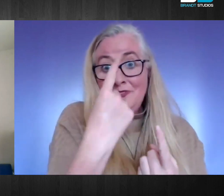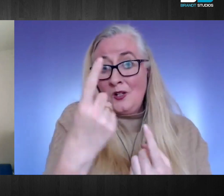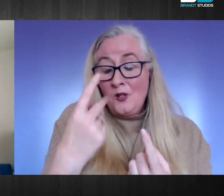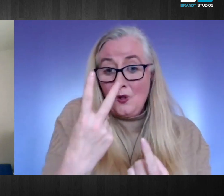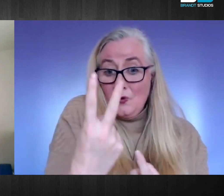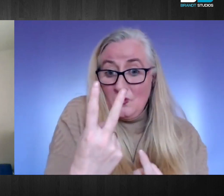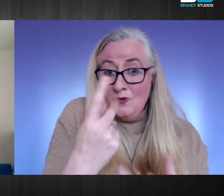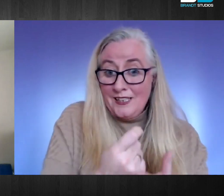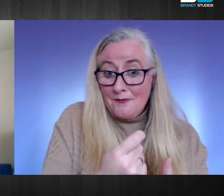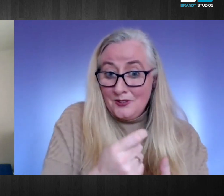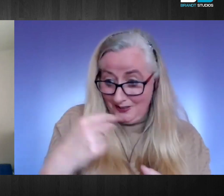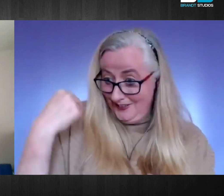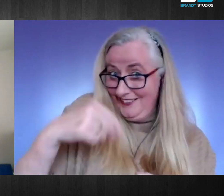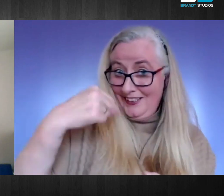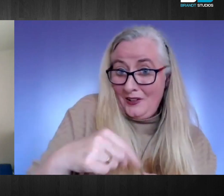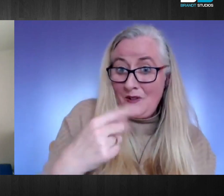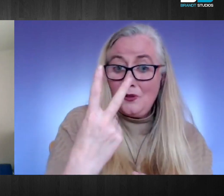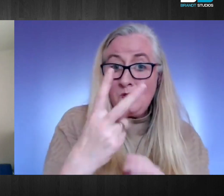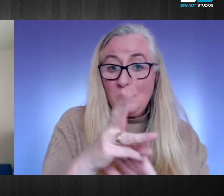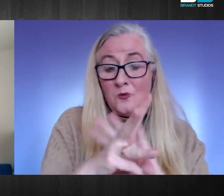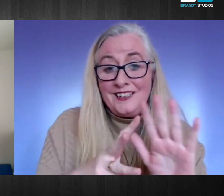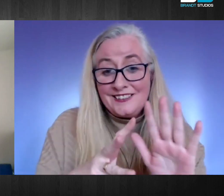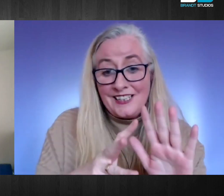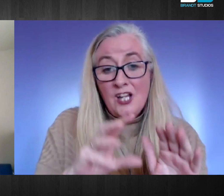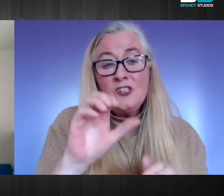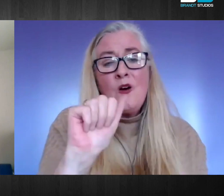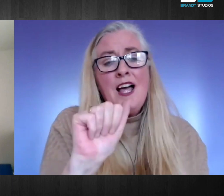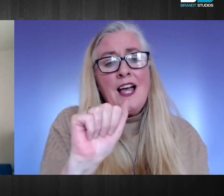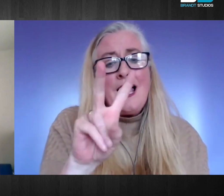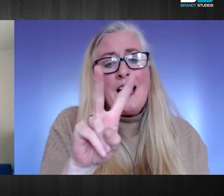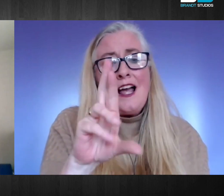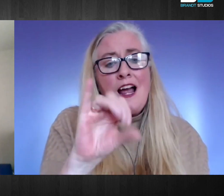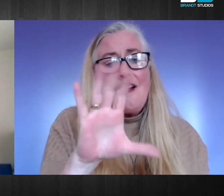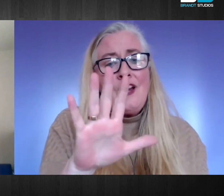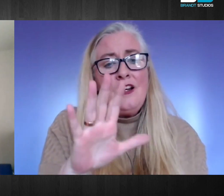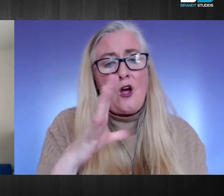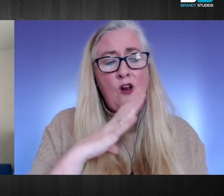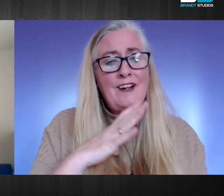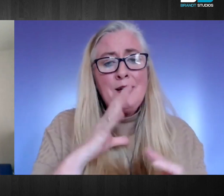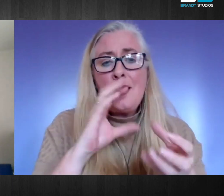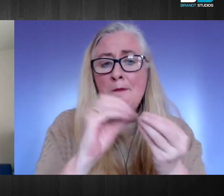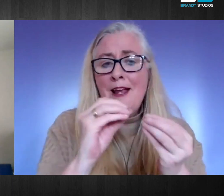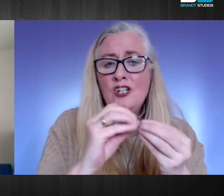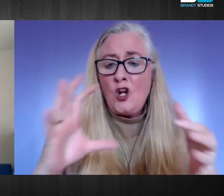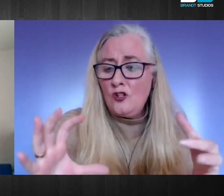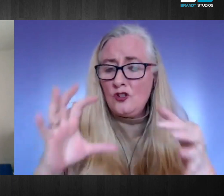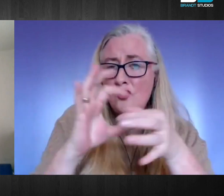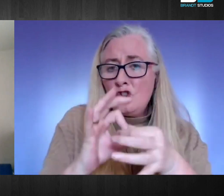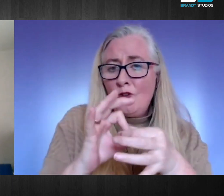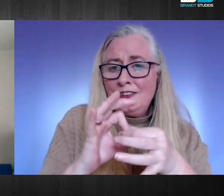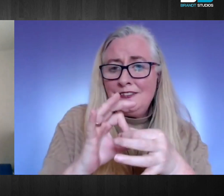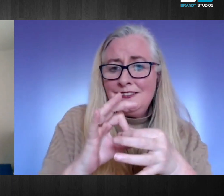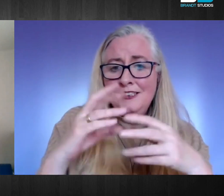weeks. And then Avril already mentioned the joint funding scheme between the health research charities